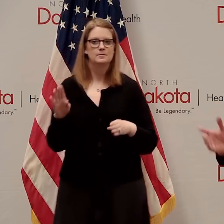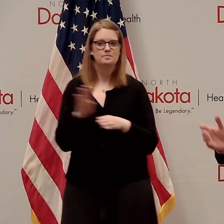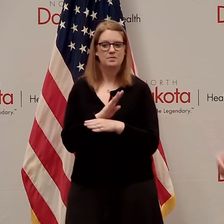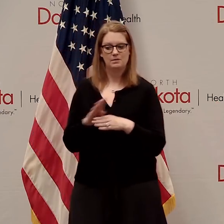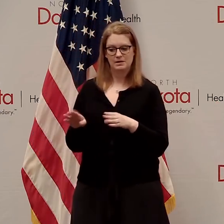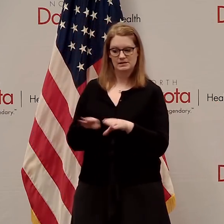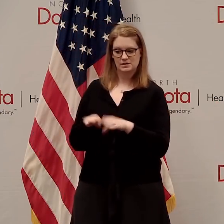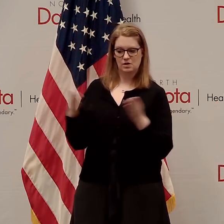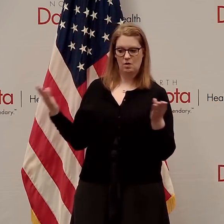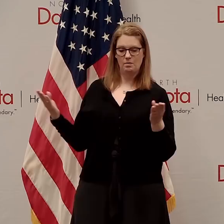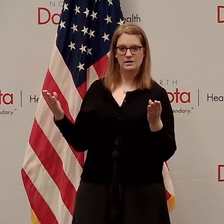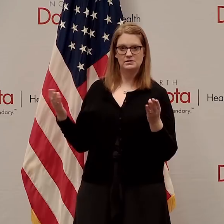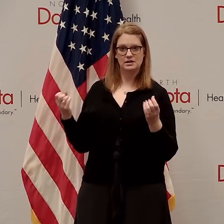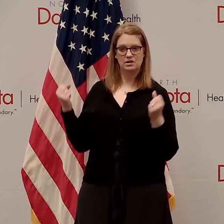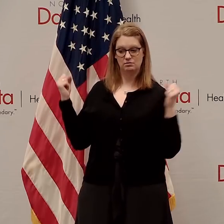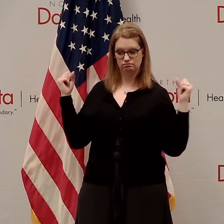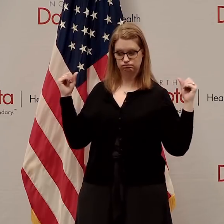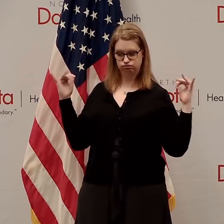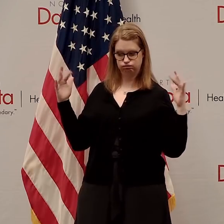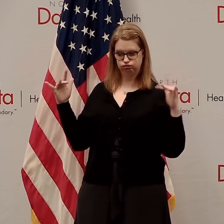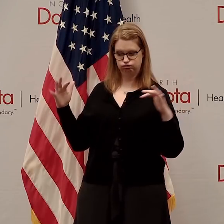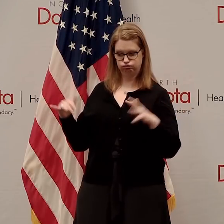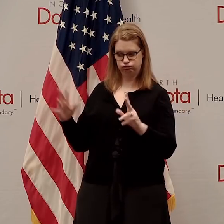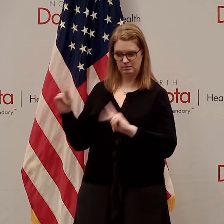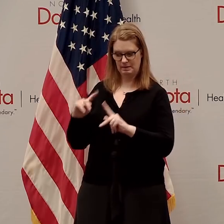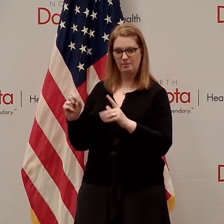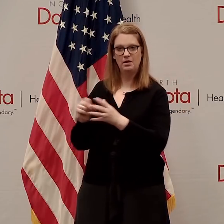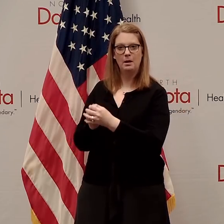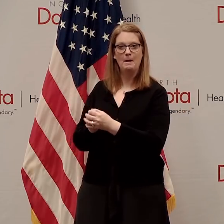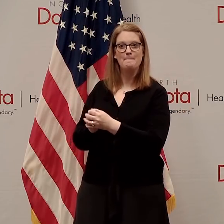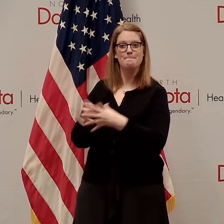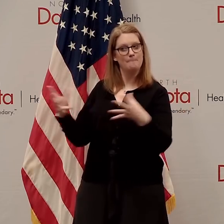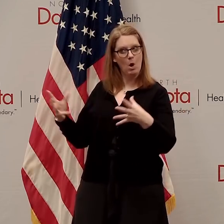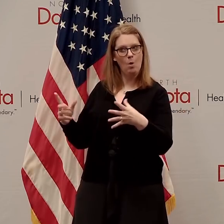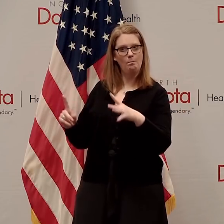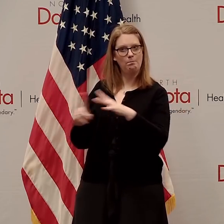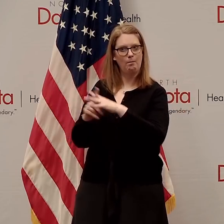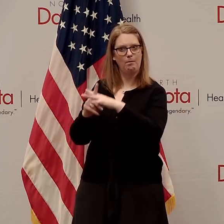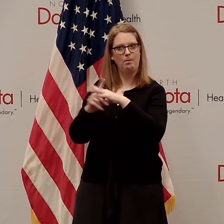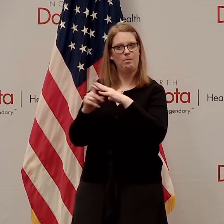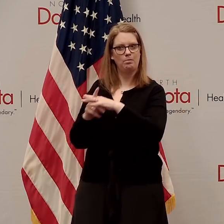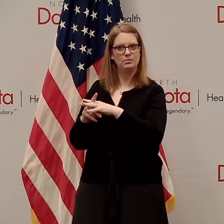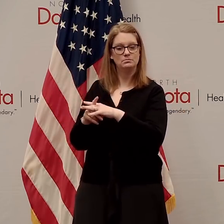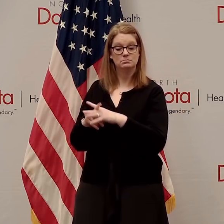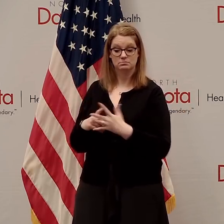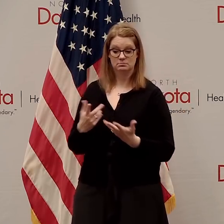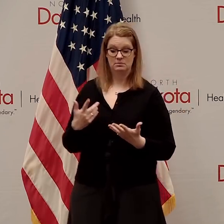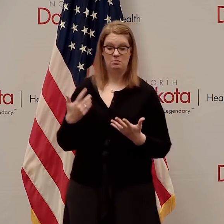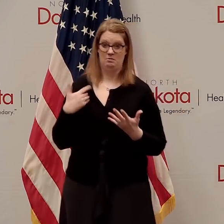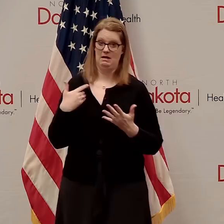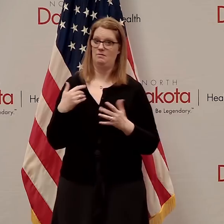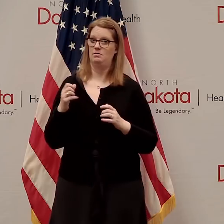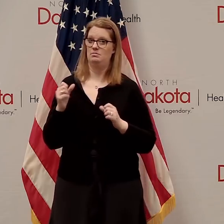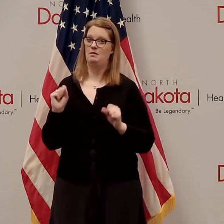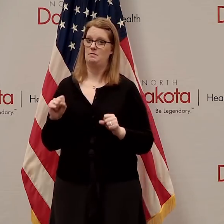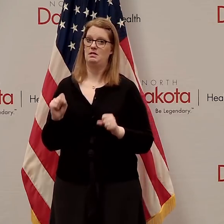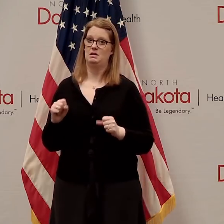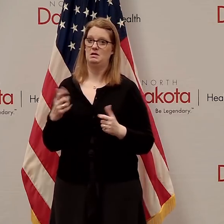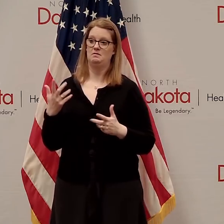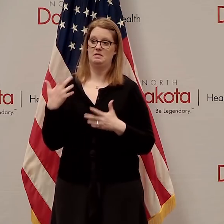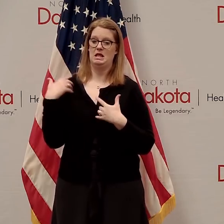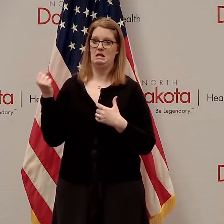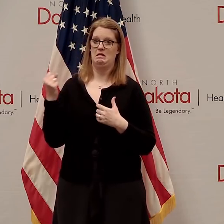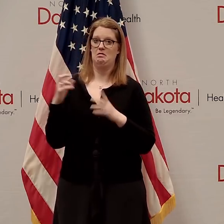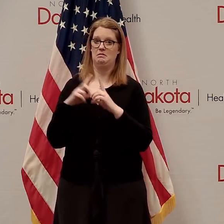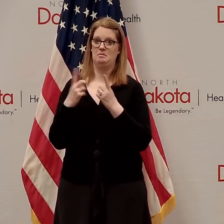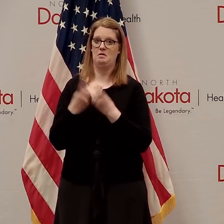the guidelines, they have a big crowd, they have an outbreak. We've got the ability with the health department to shut them down. And that's not going to be good